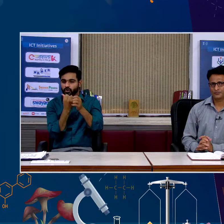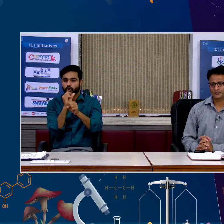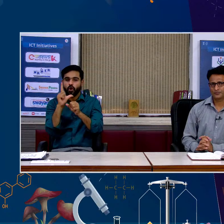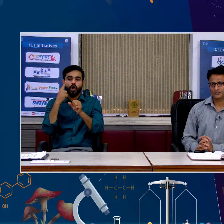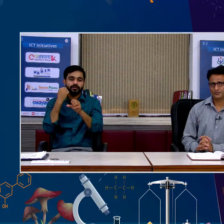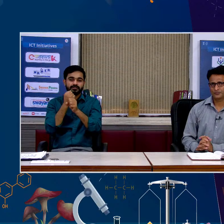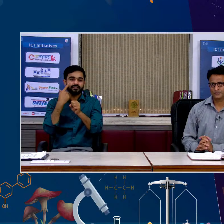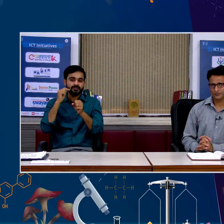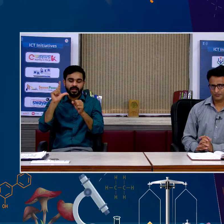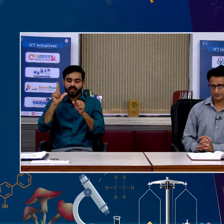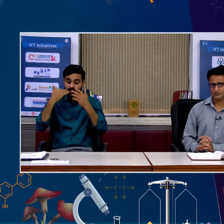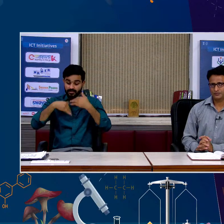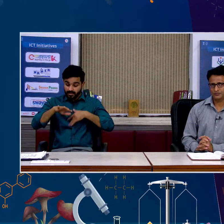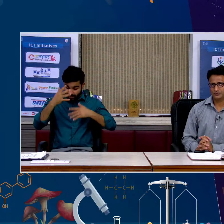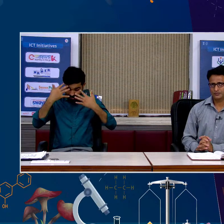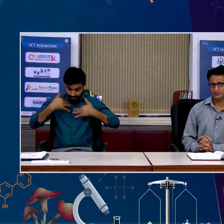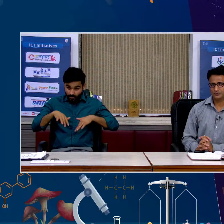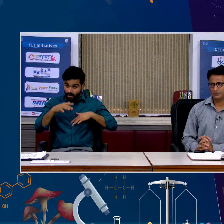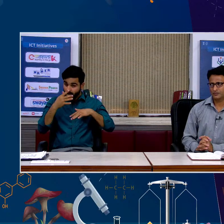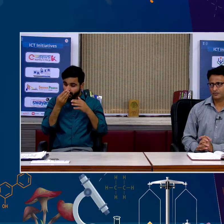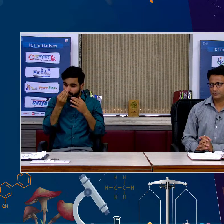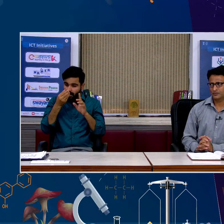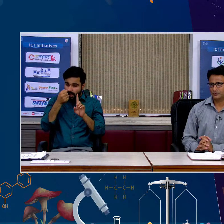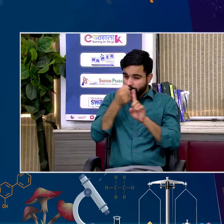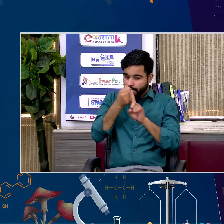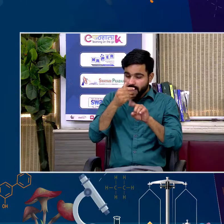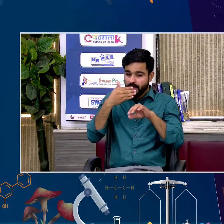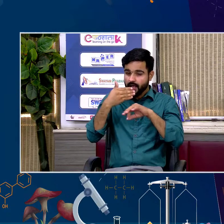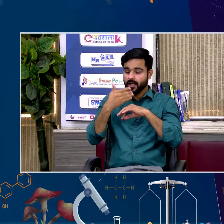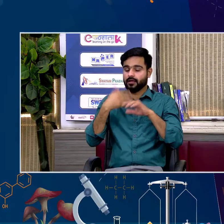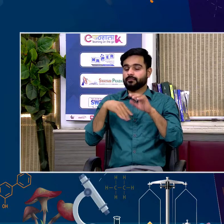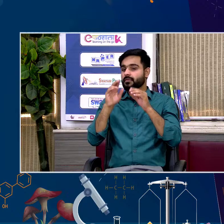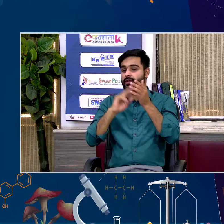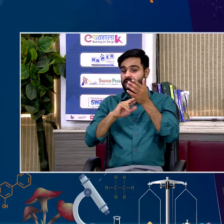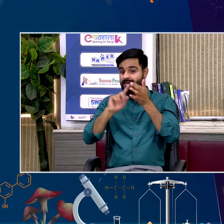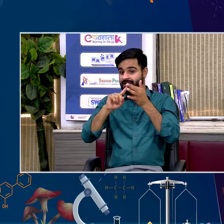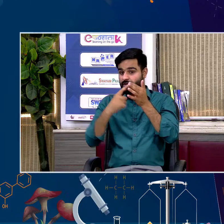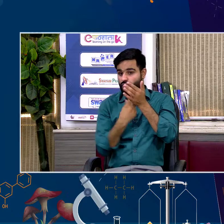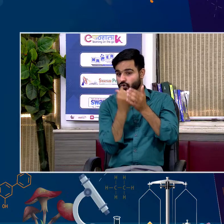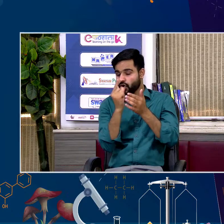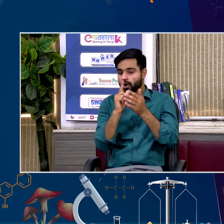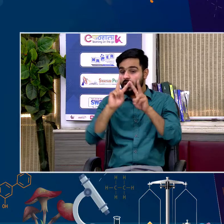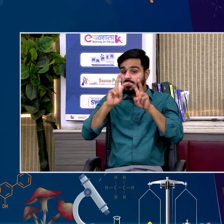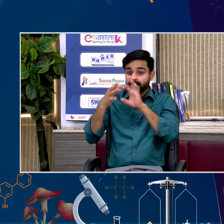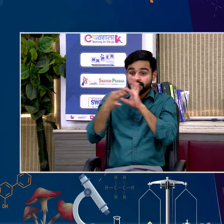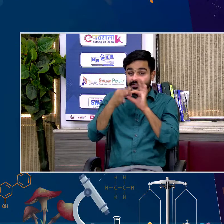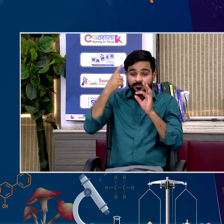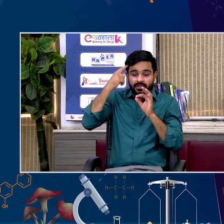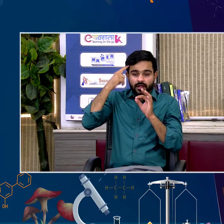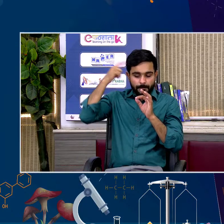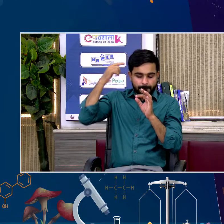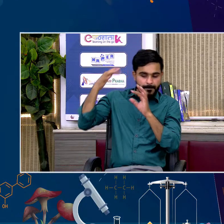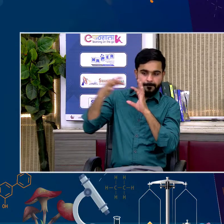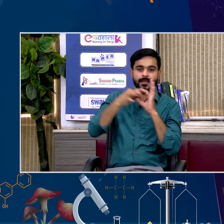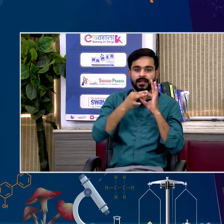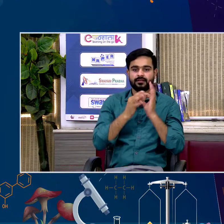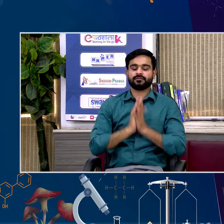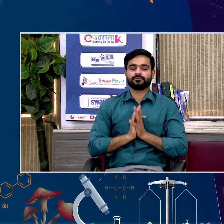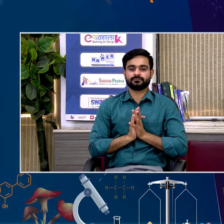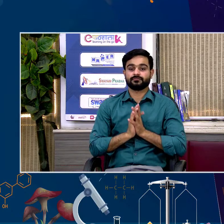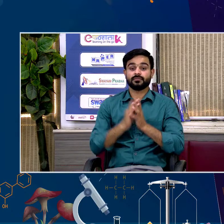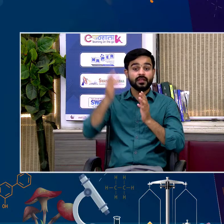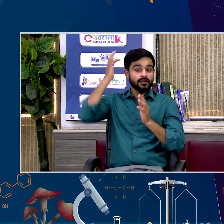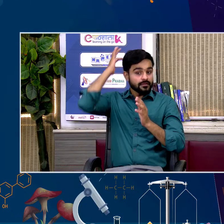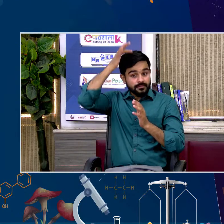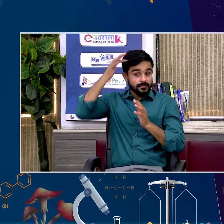2% of the human population. Now we know that neurology means related to the brain, right? And the brain